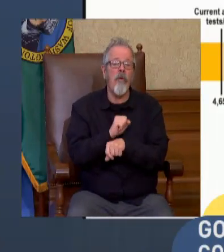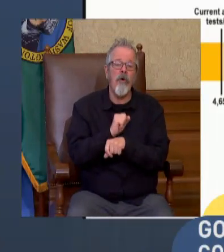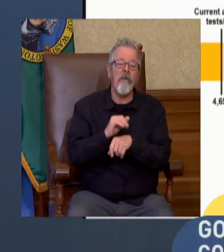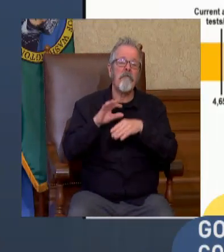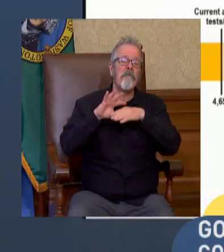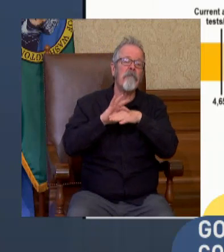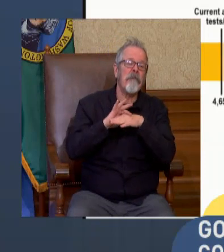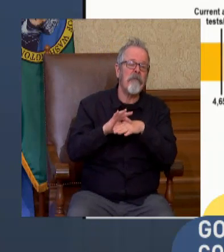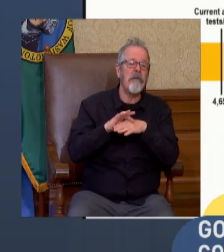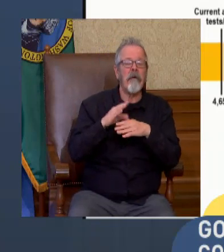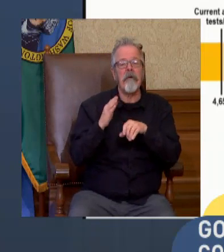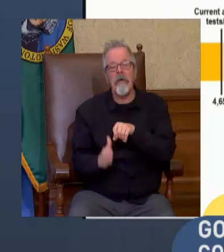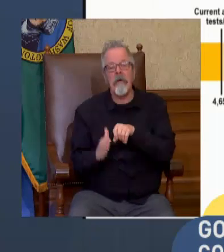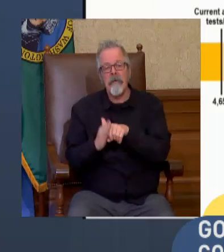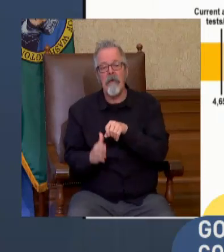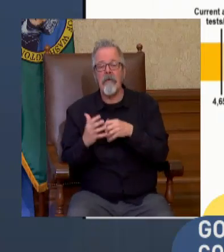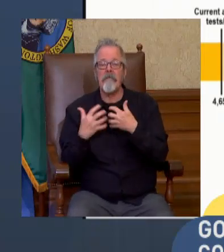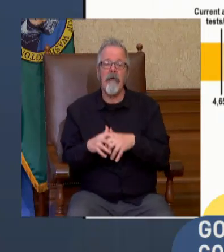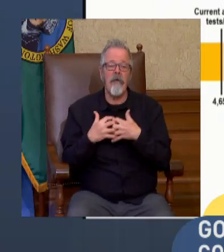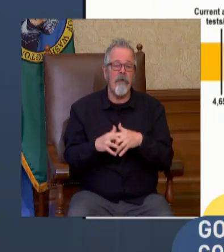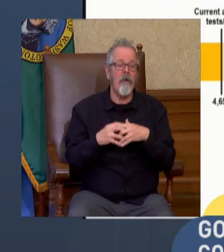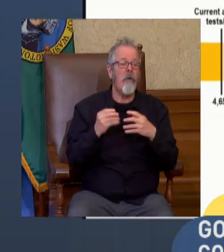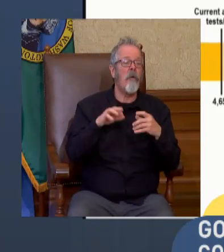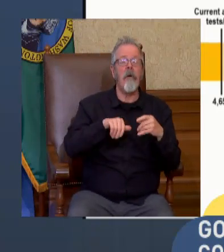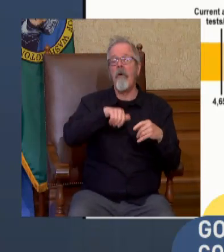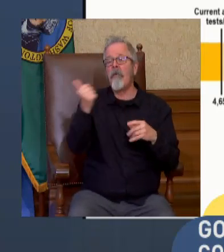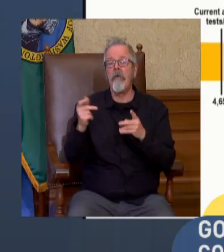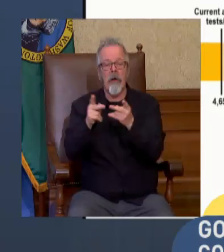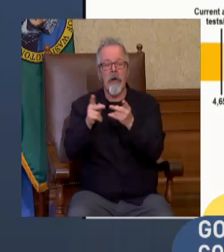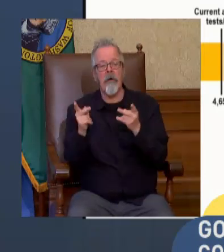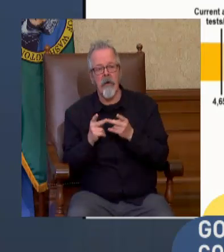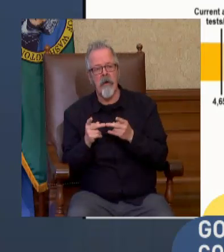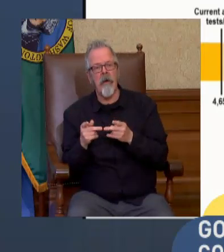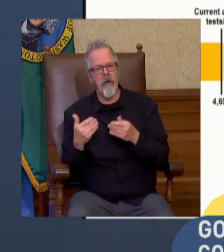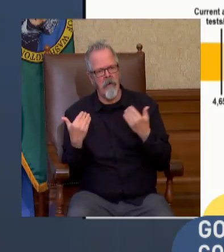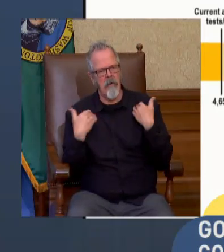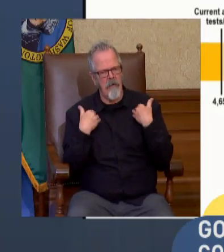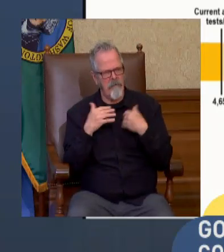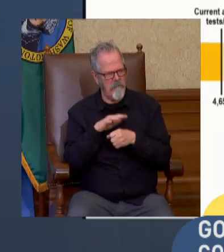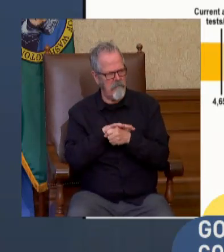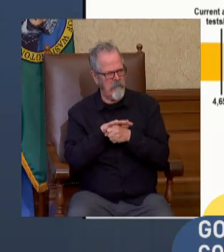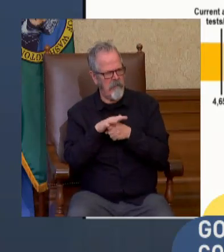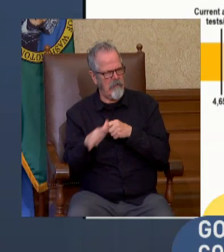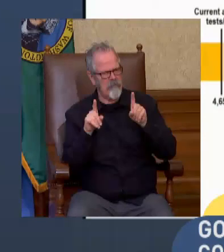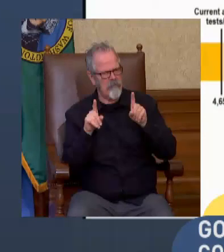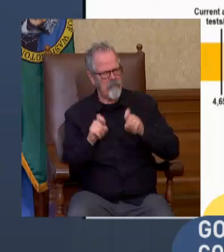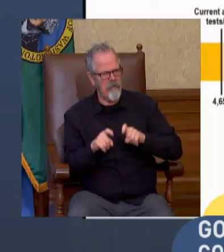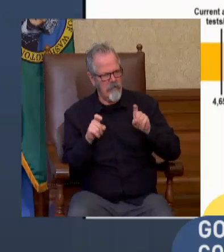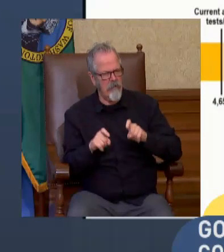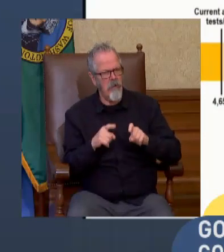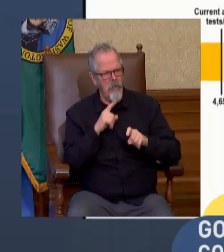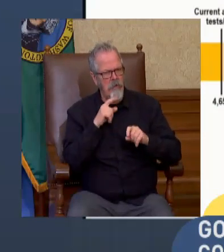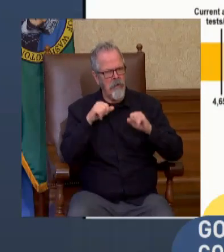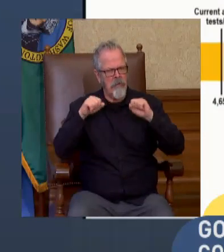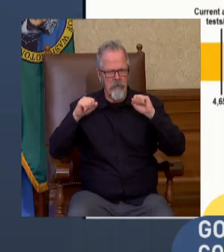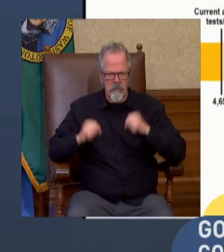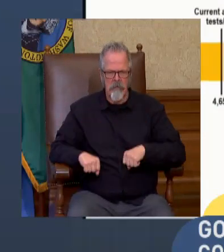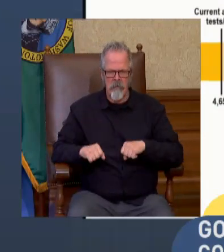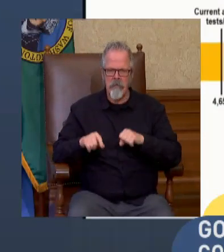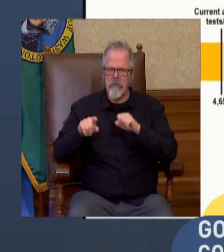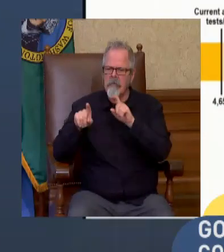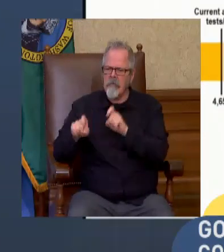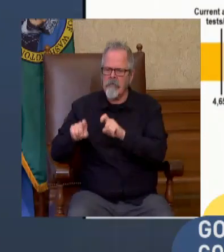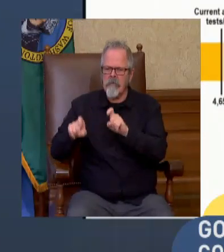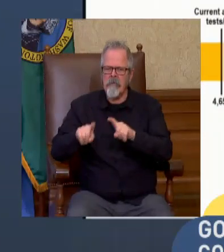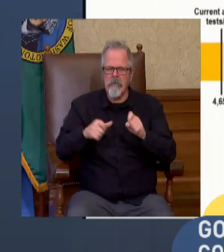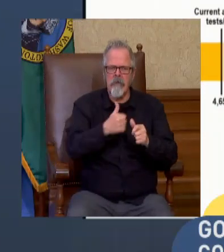There's been resistance to that proposal, but now we're seeing some glimmer of hope. I was told by the admiral in charge